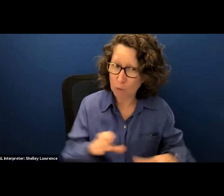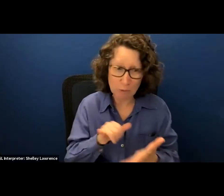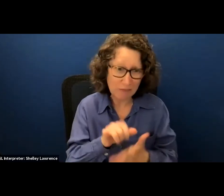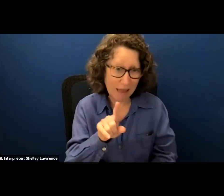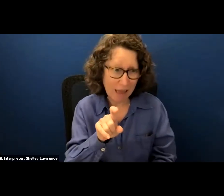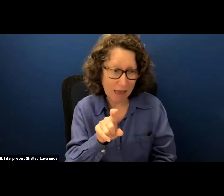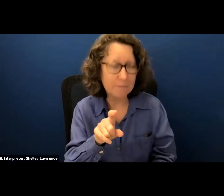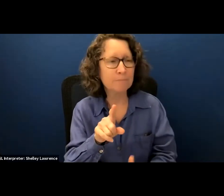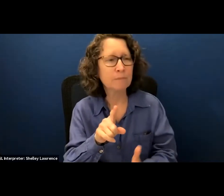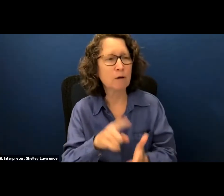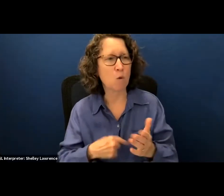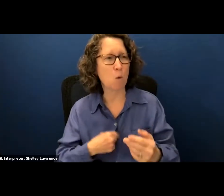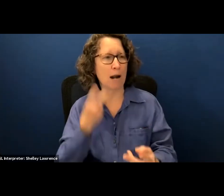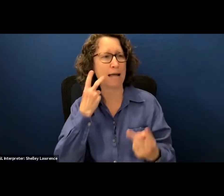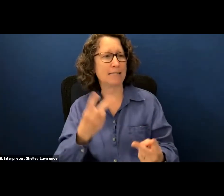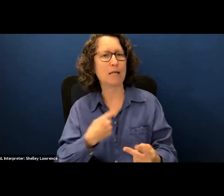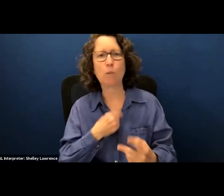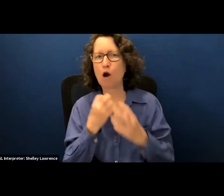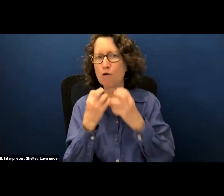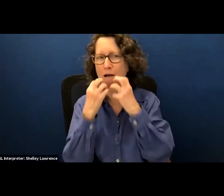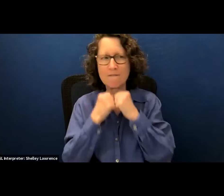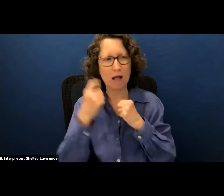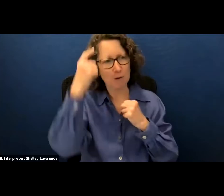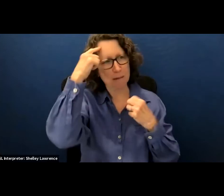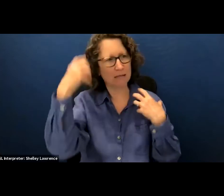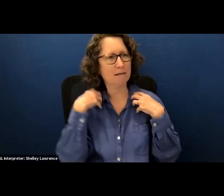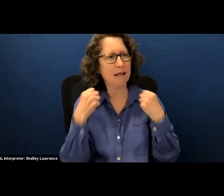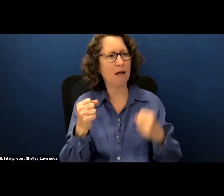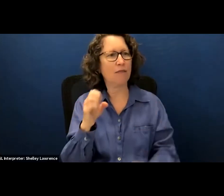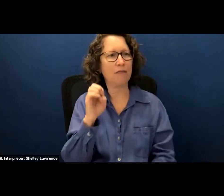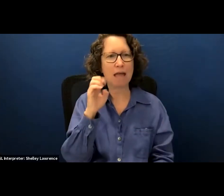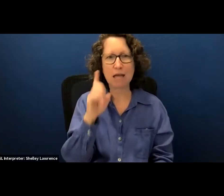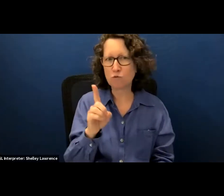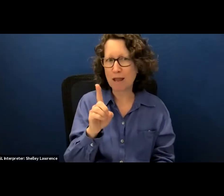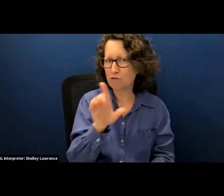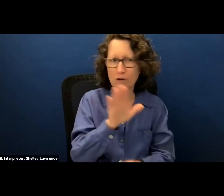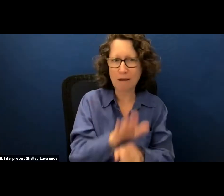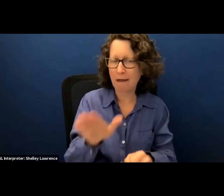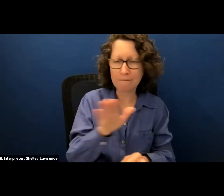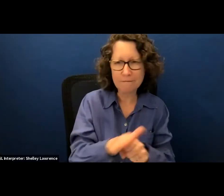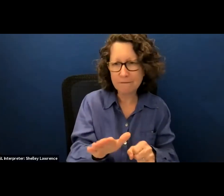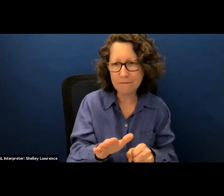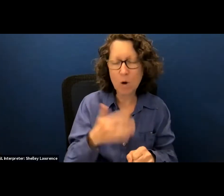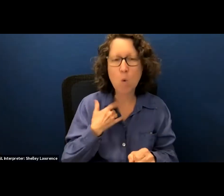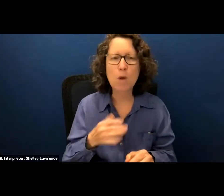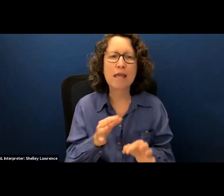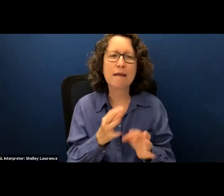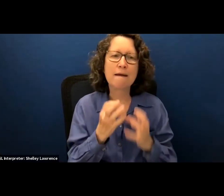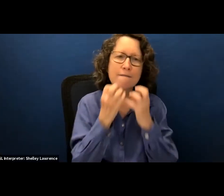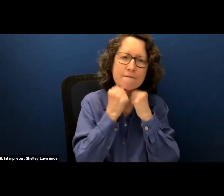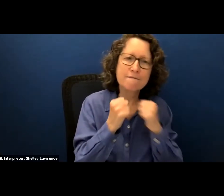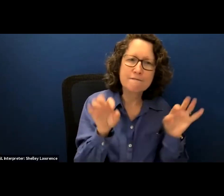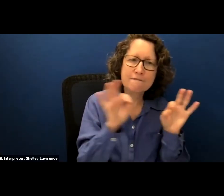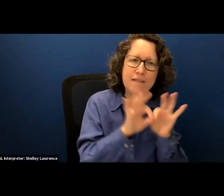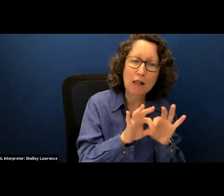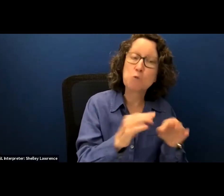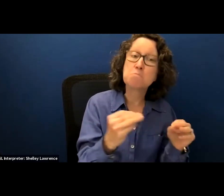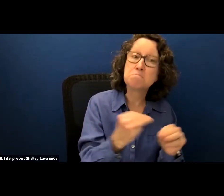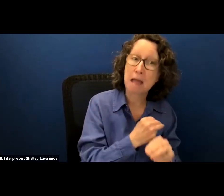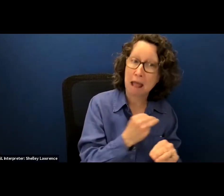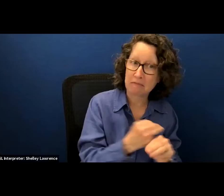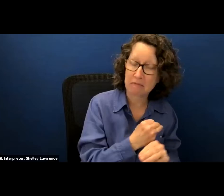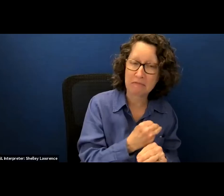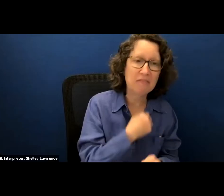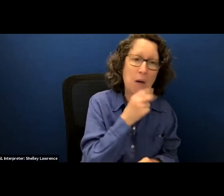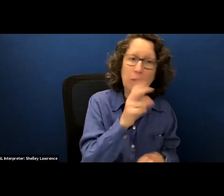From what I see, we are not valuing mental health education enough. We are valuing math that we won't